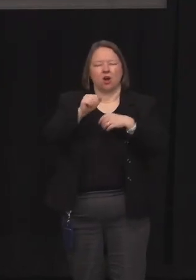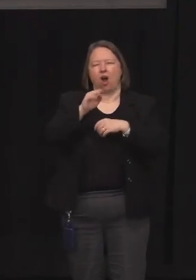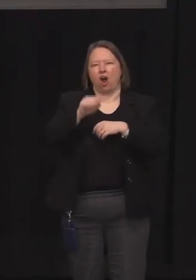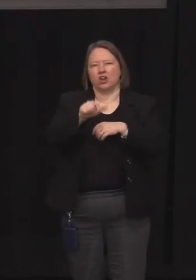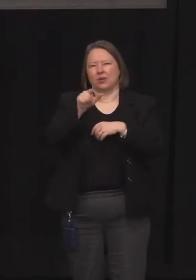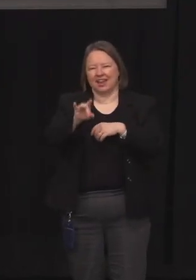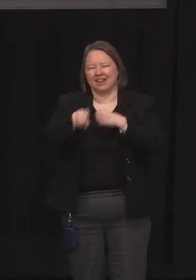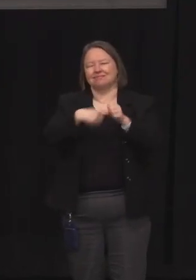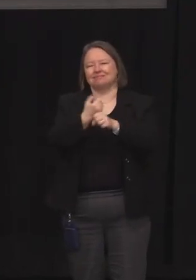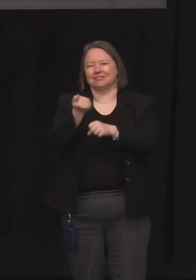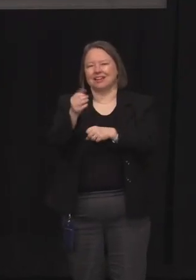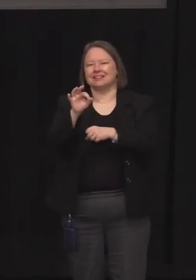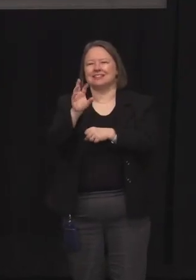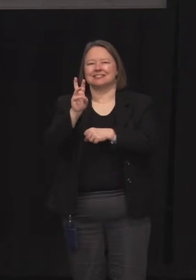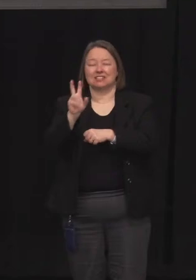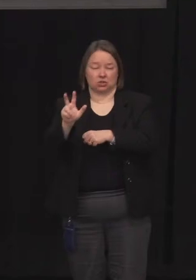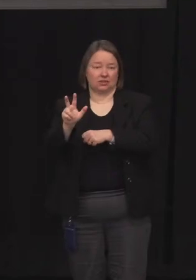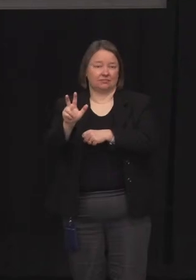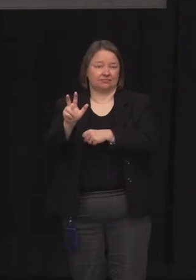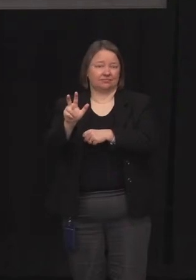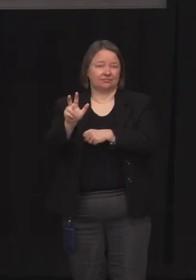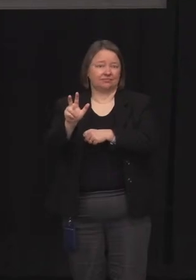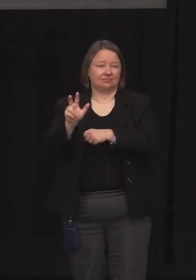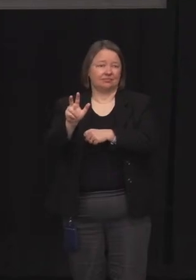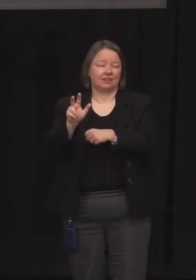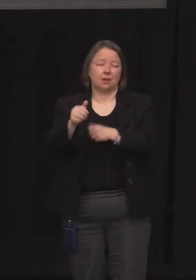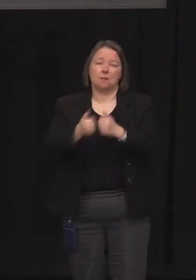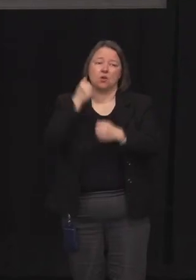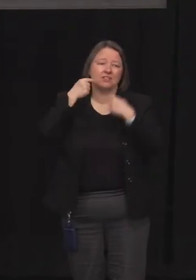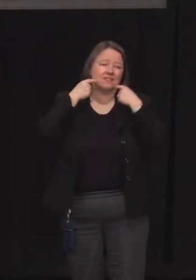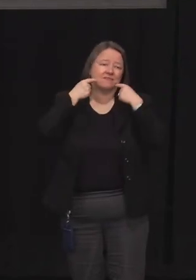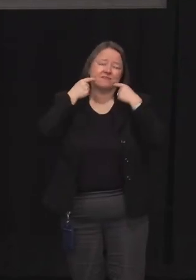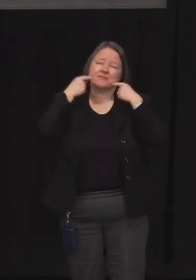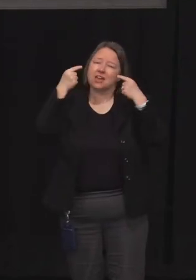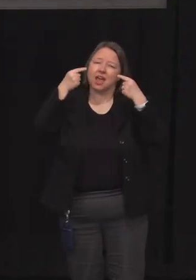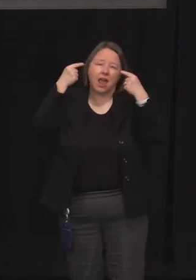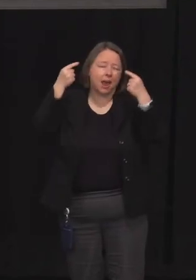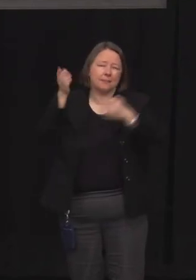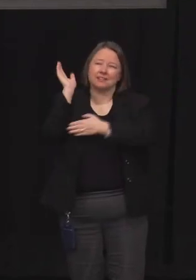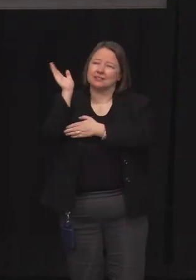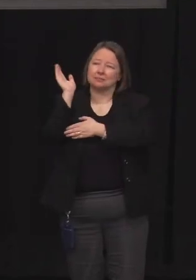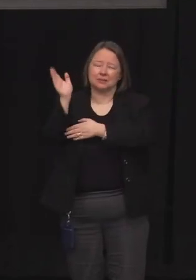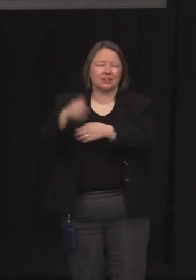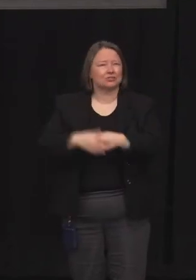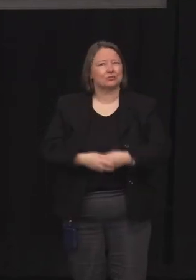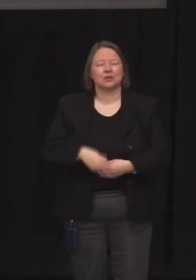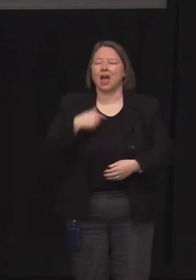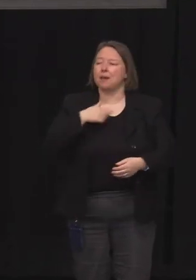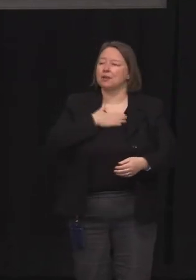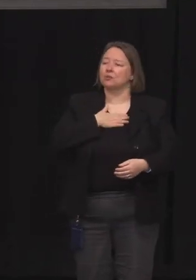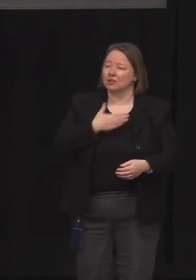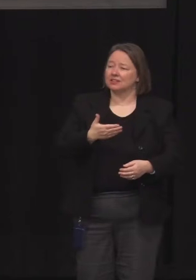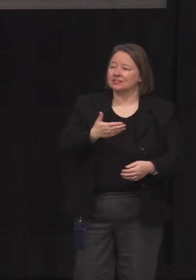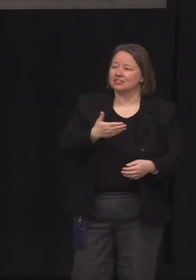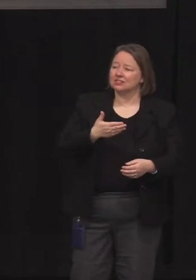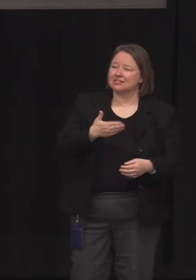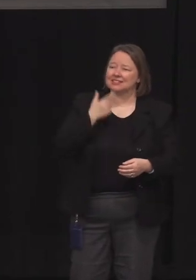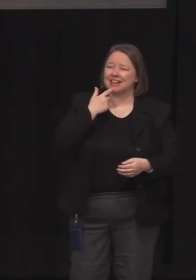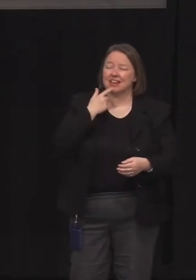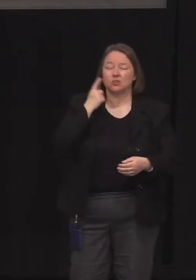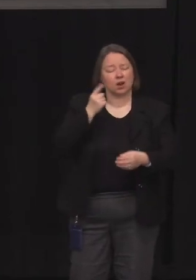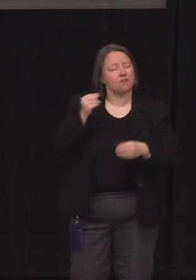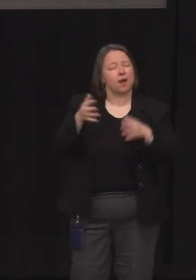1963. It is his most famous speech. Heck, I'd even be willing to state it's